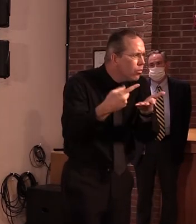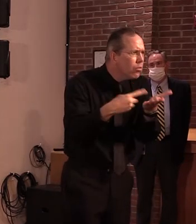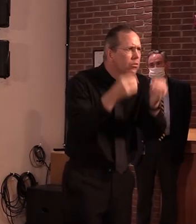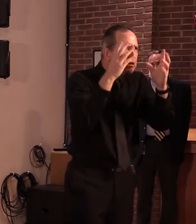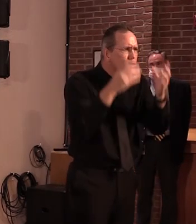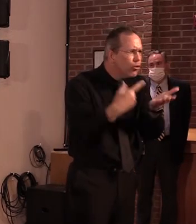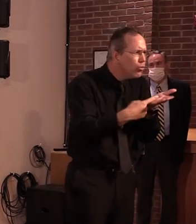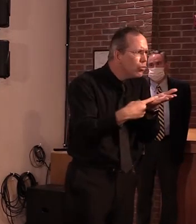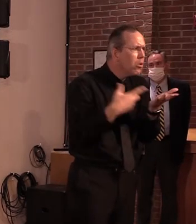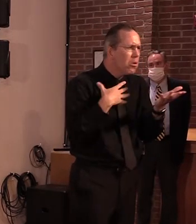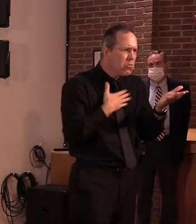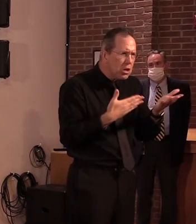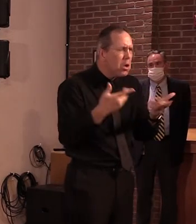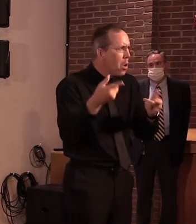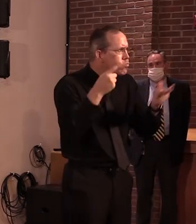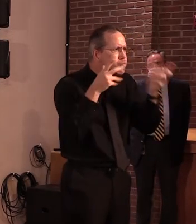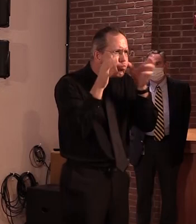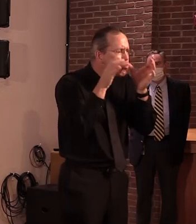community safe.